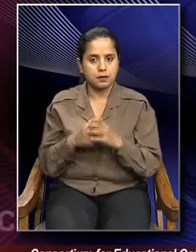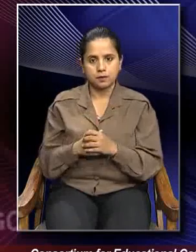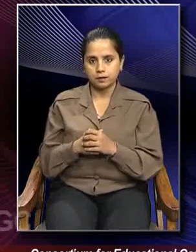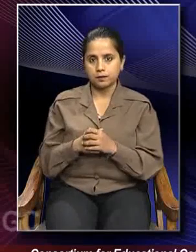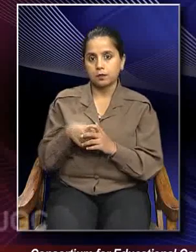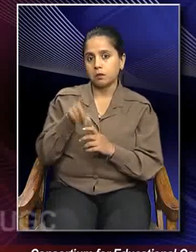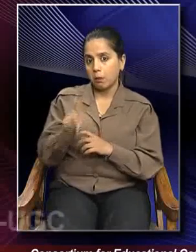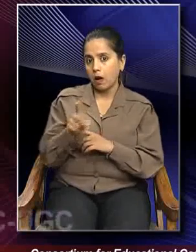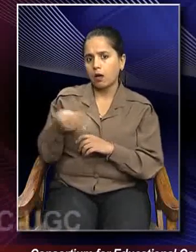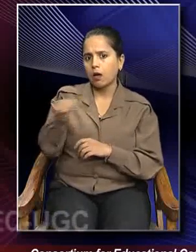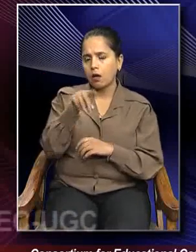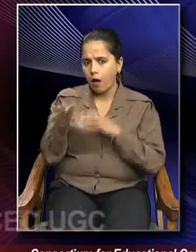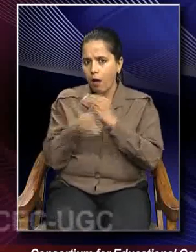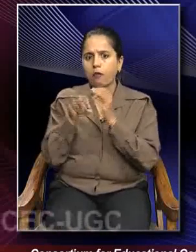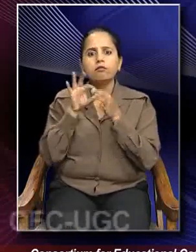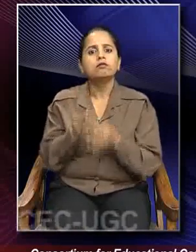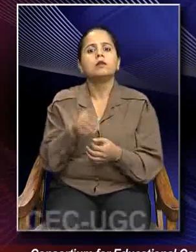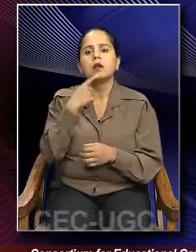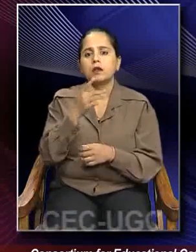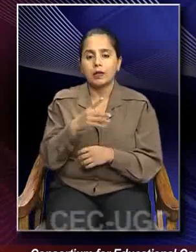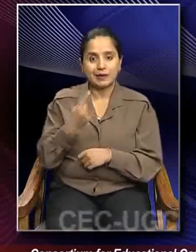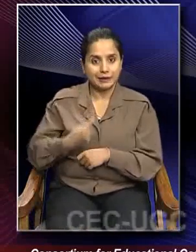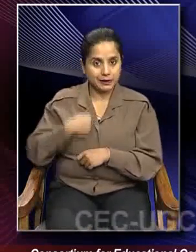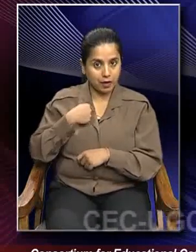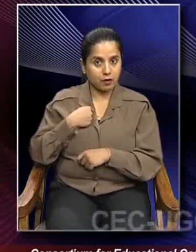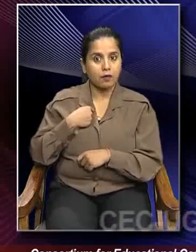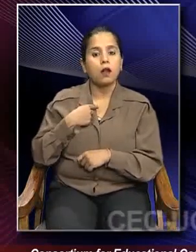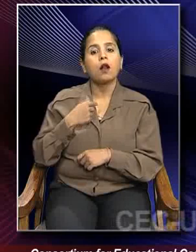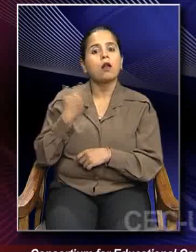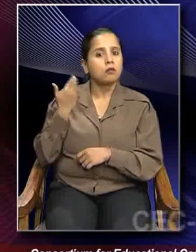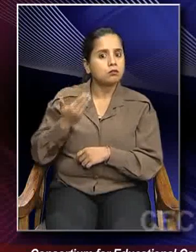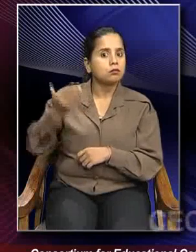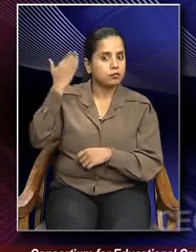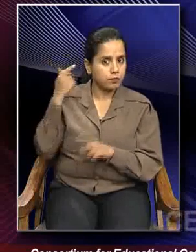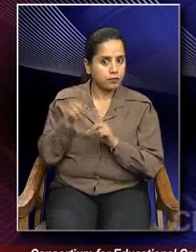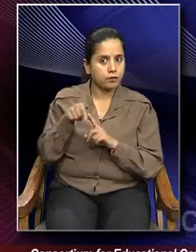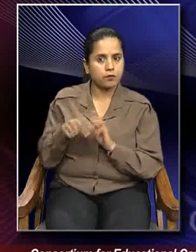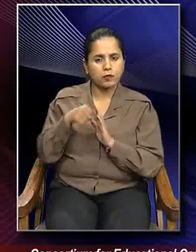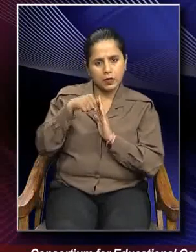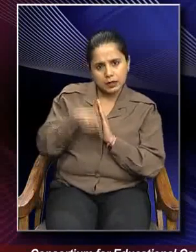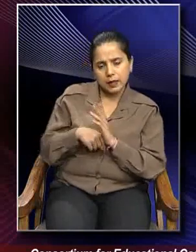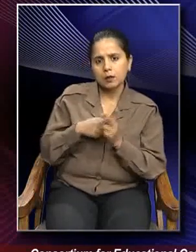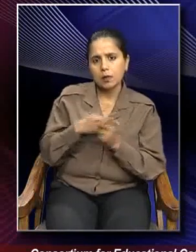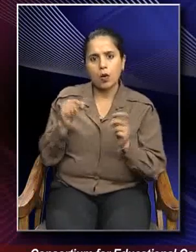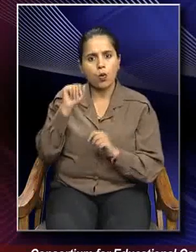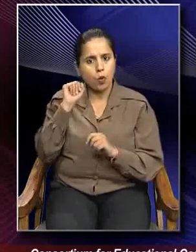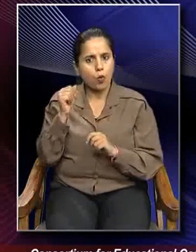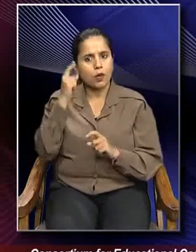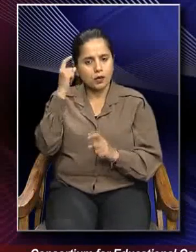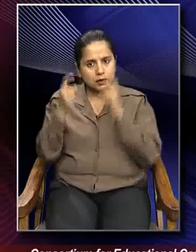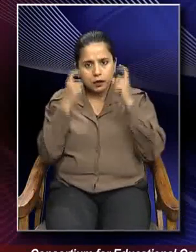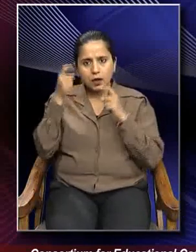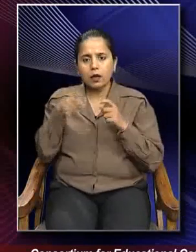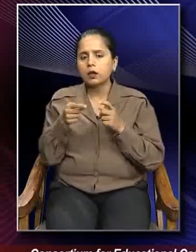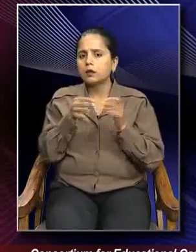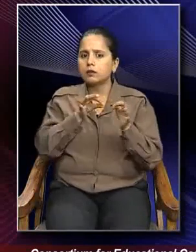Though he adds that self then, as in deep sleep, is